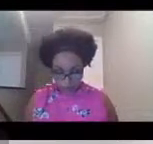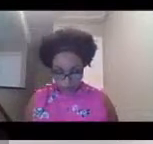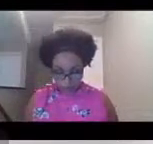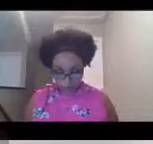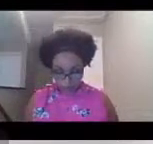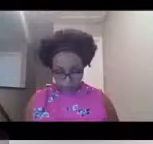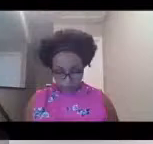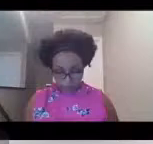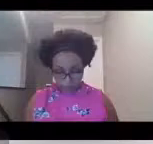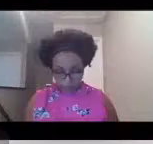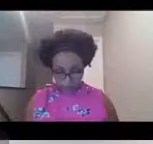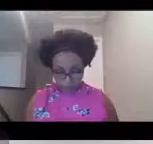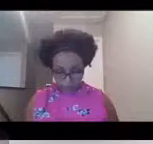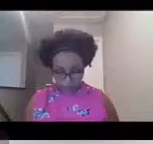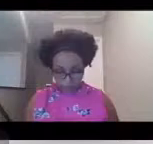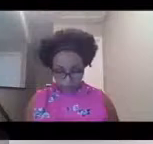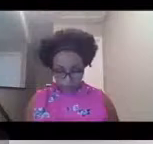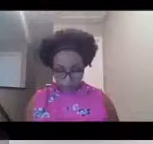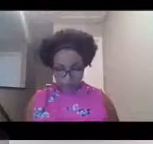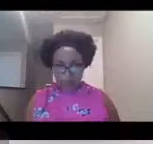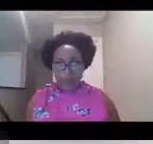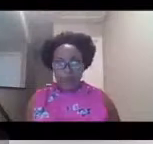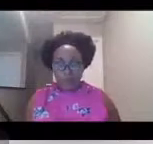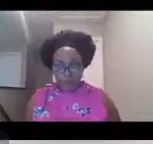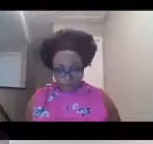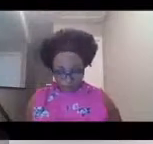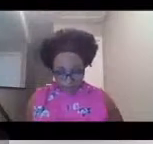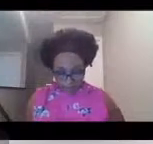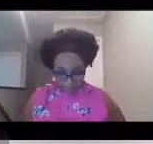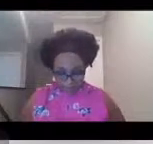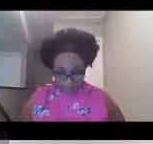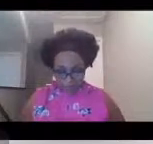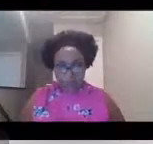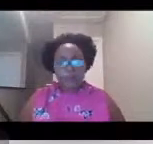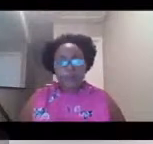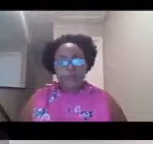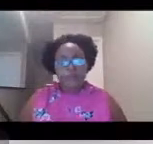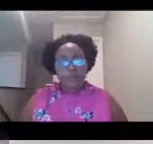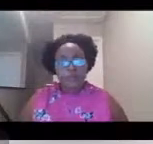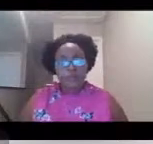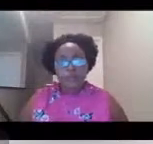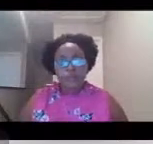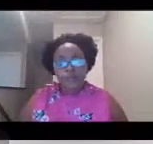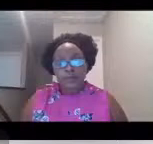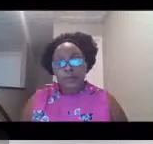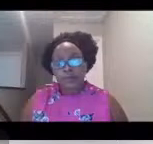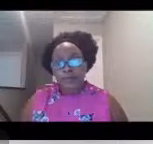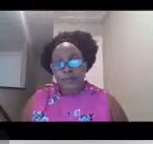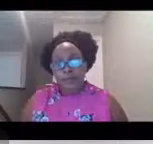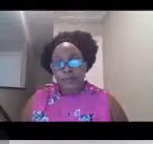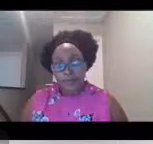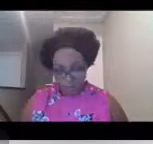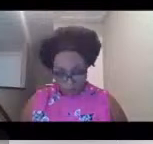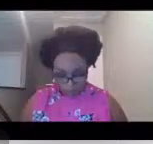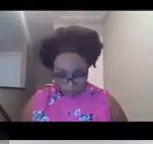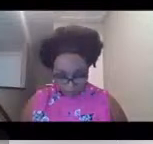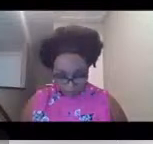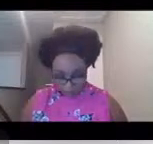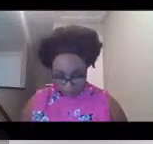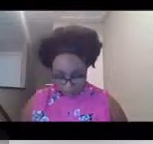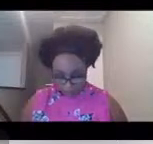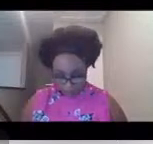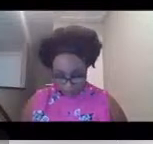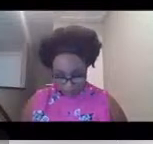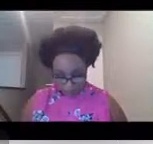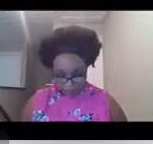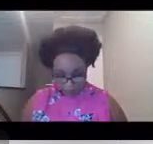work, but finding resources is something that we just want to